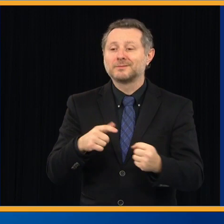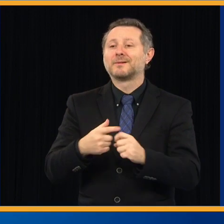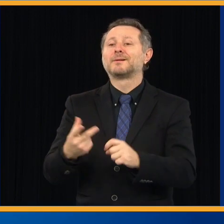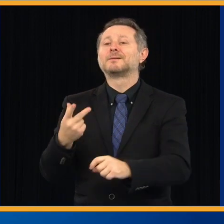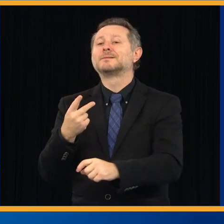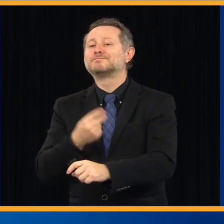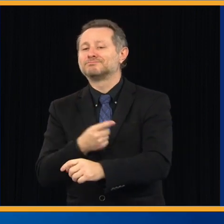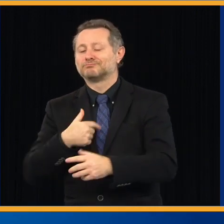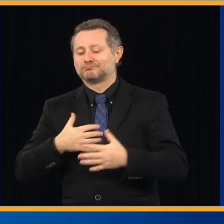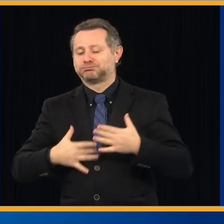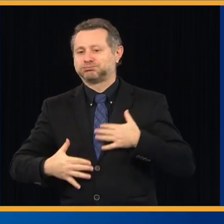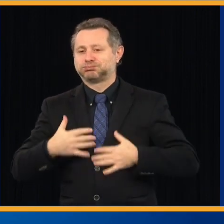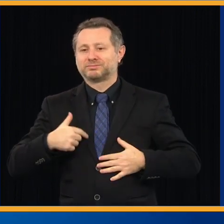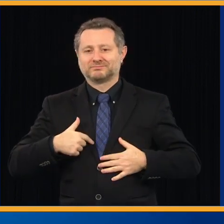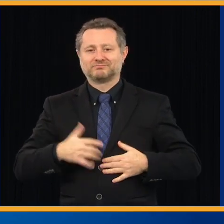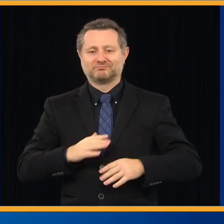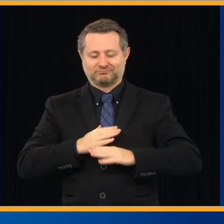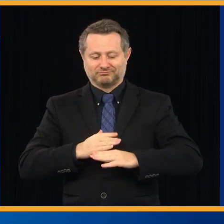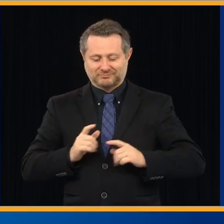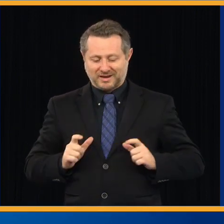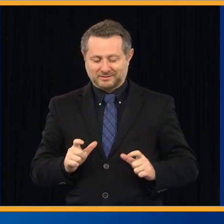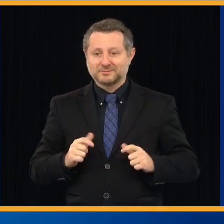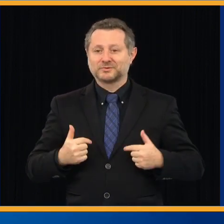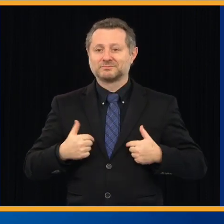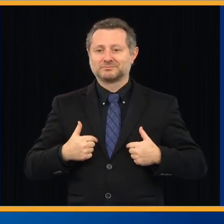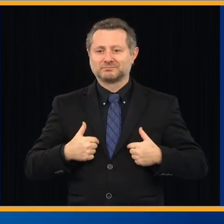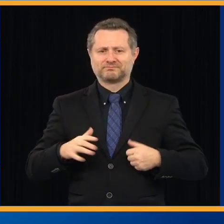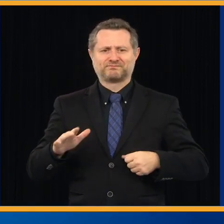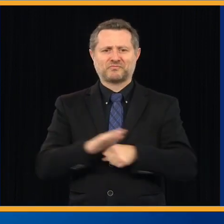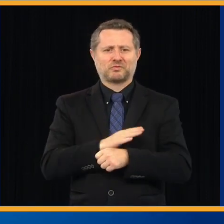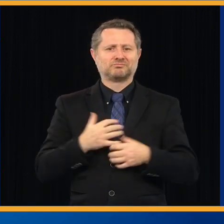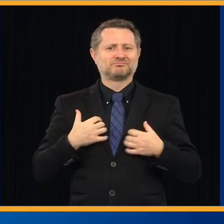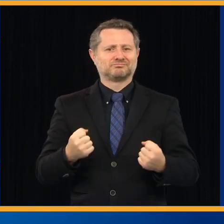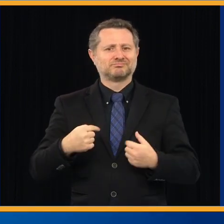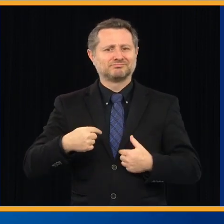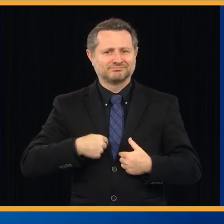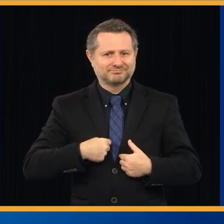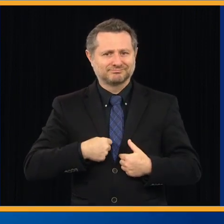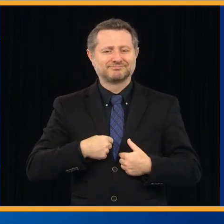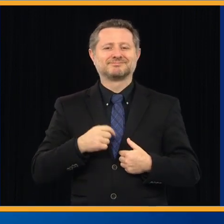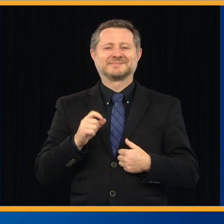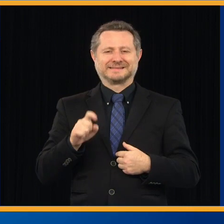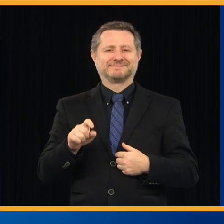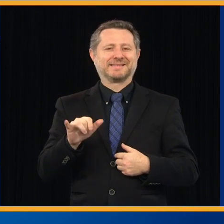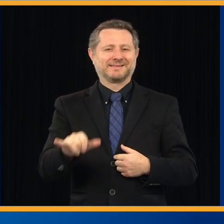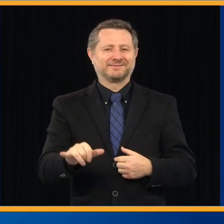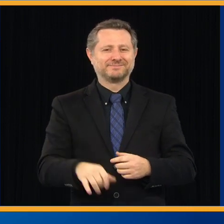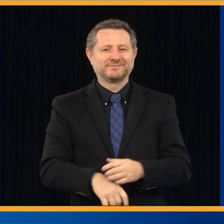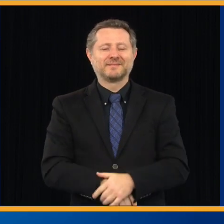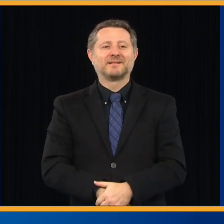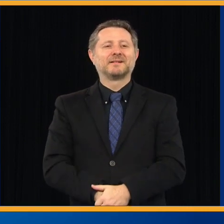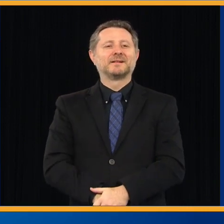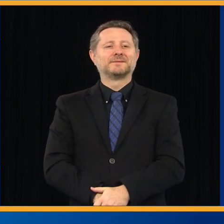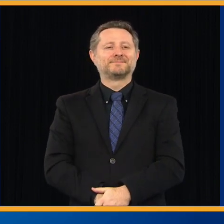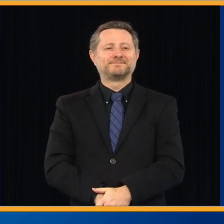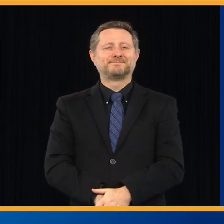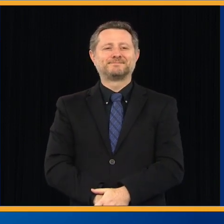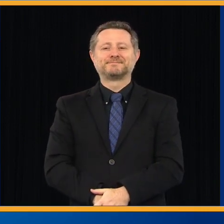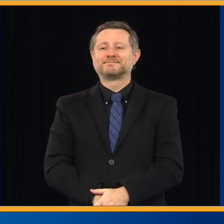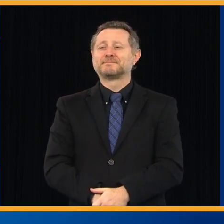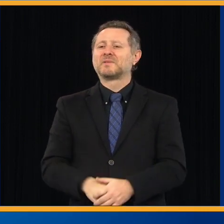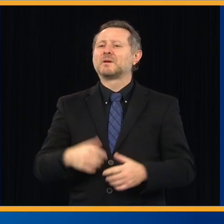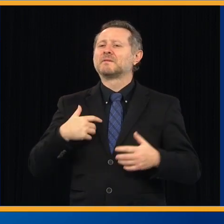was infected. They've now recovered so that they have antibodies. I went through this with my